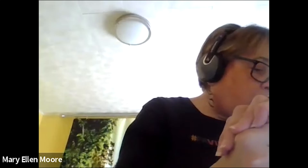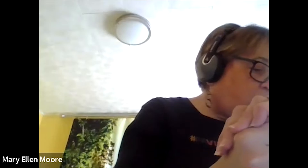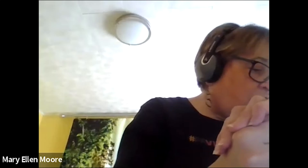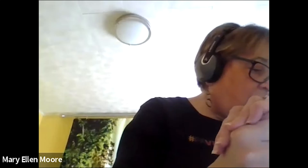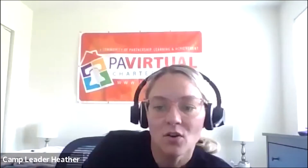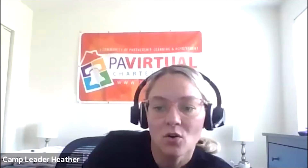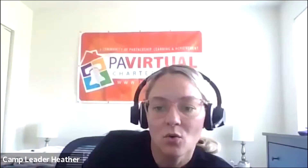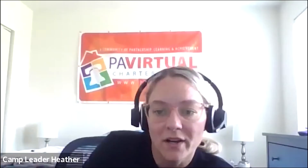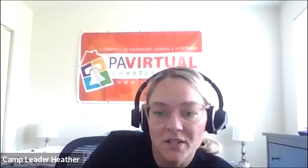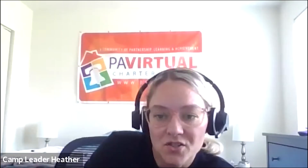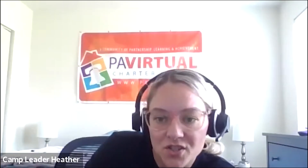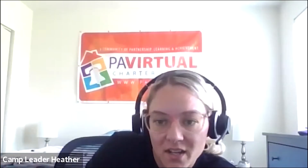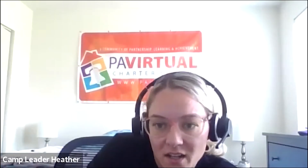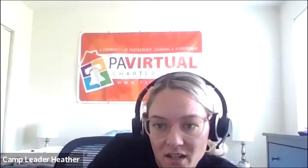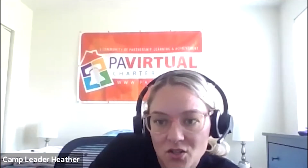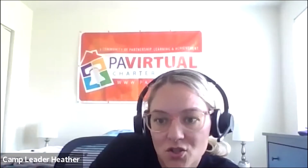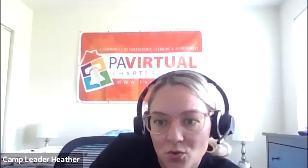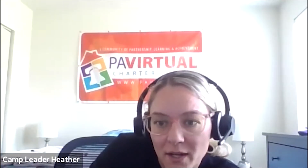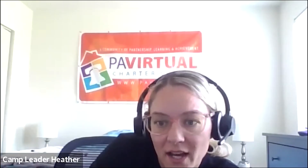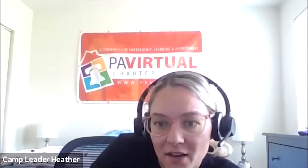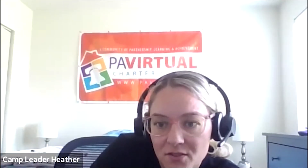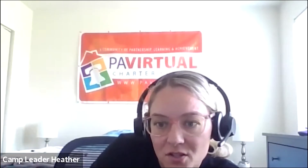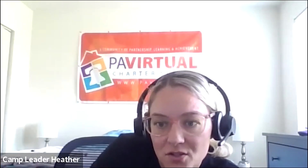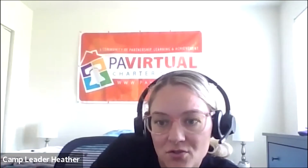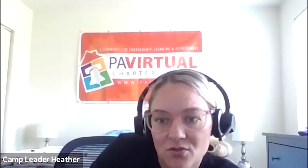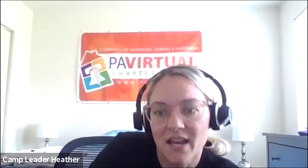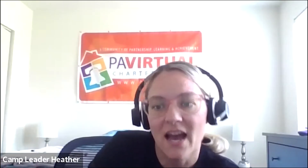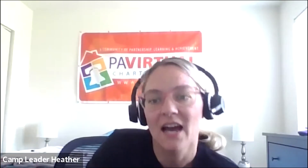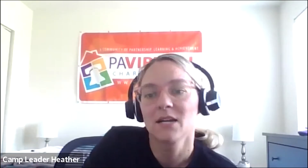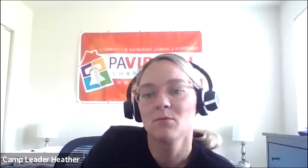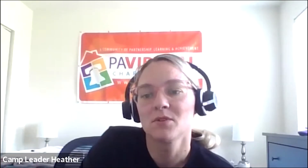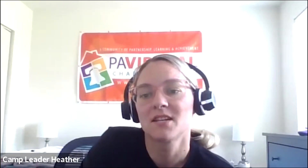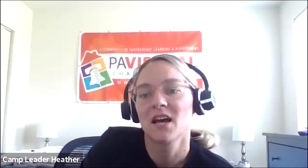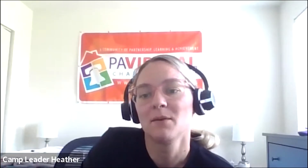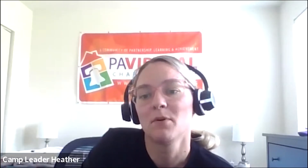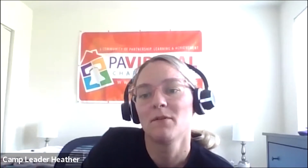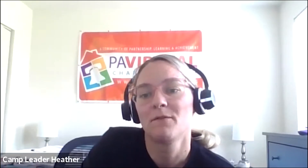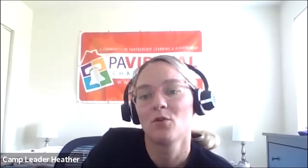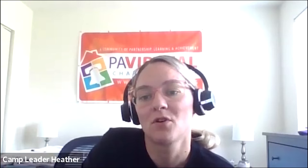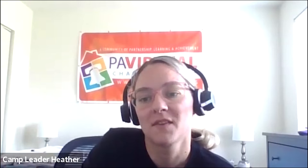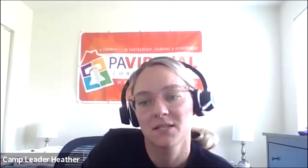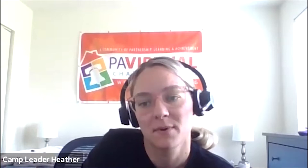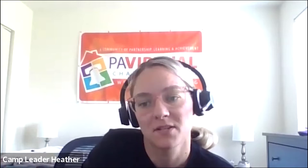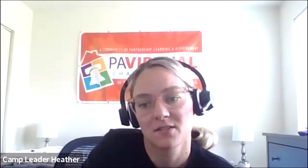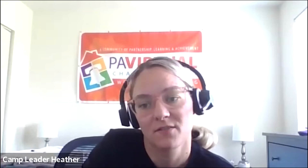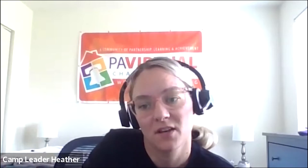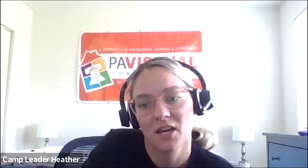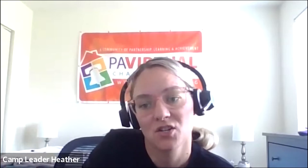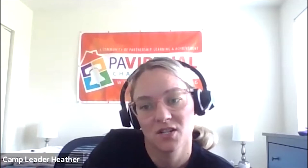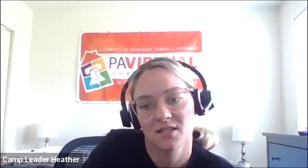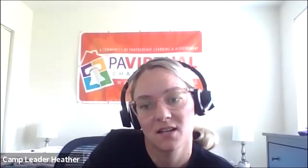We have a question. Do we have to do the animal sign before the specification